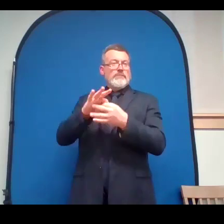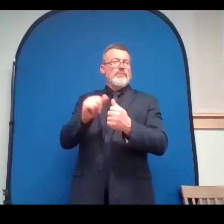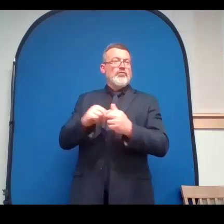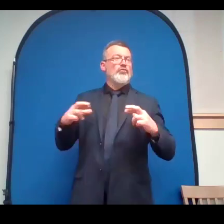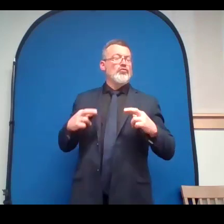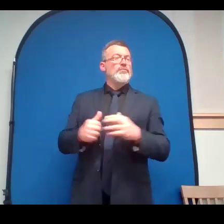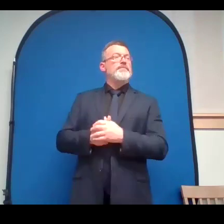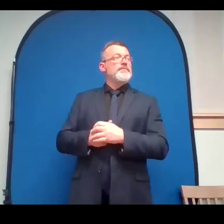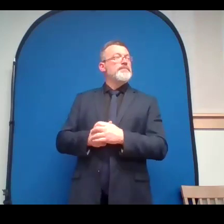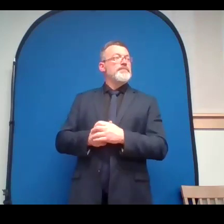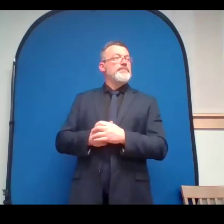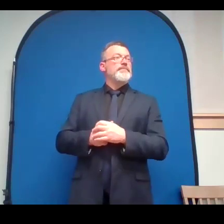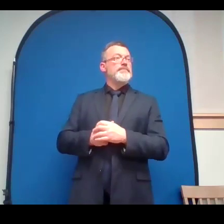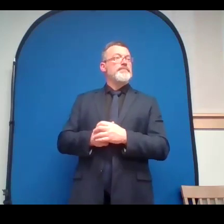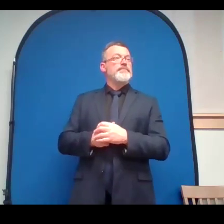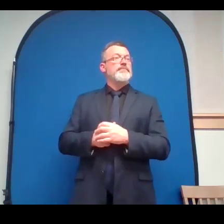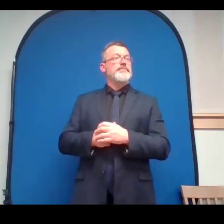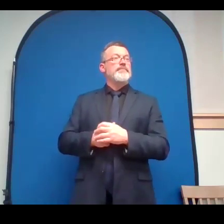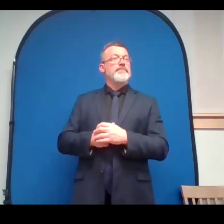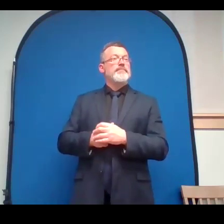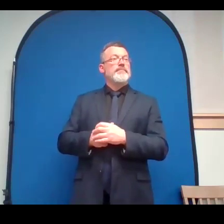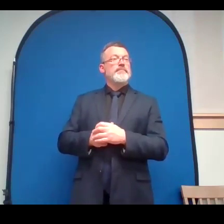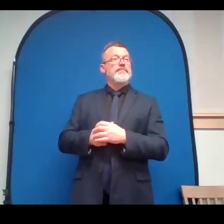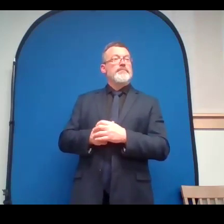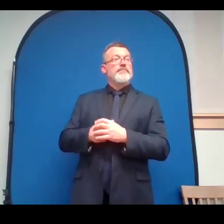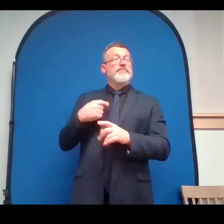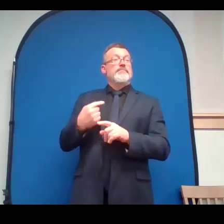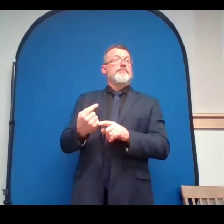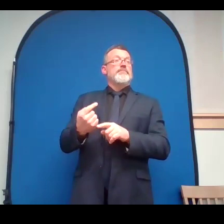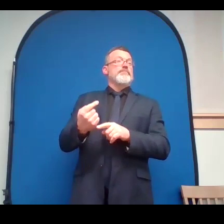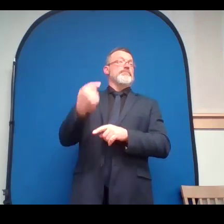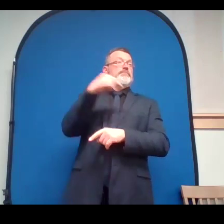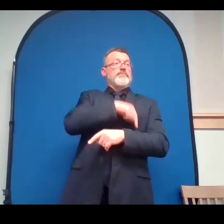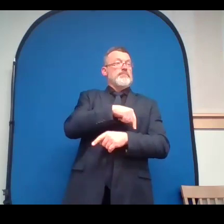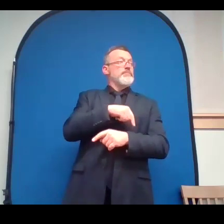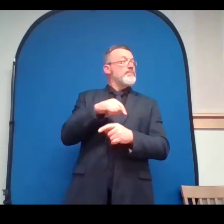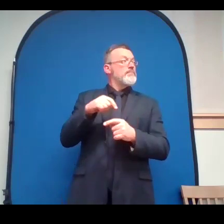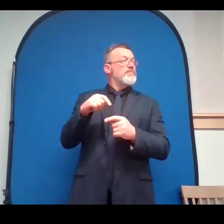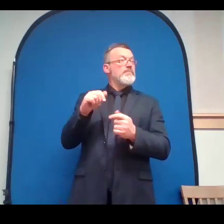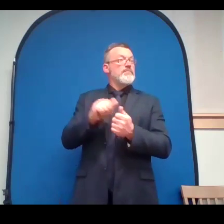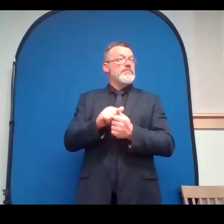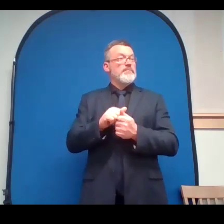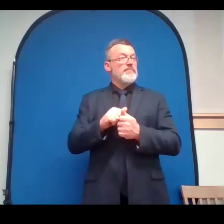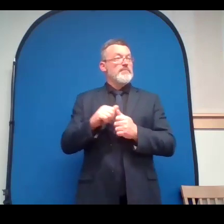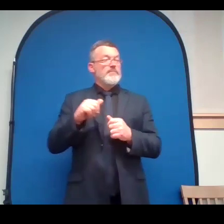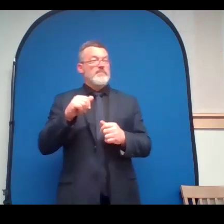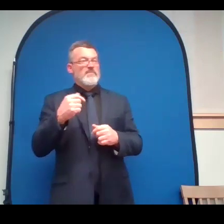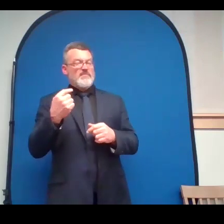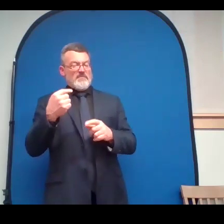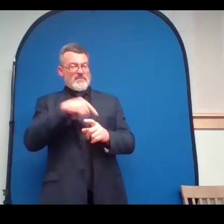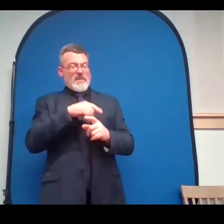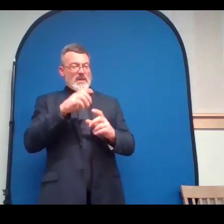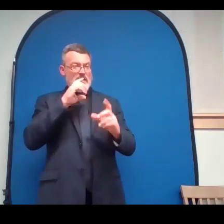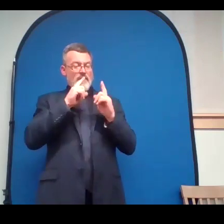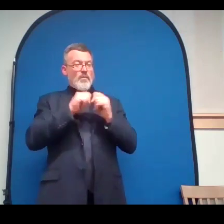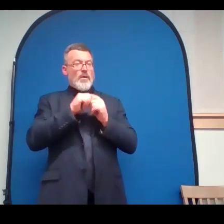So let me go back to your first conversation with Sergeant Mote after you received the text. Yes, sir.